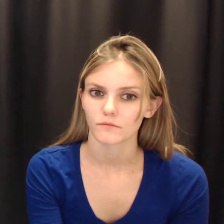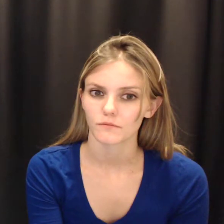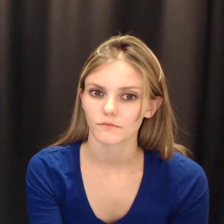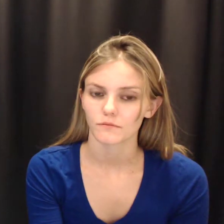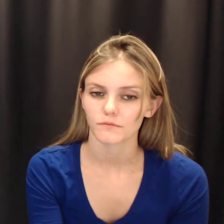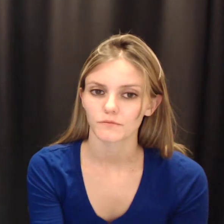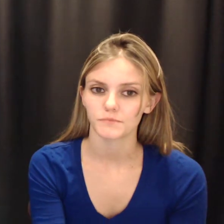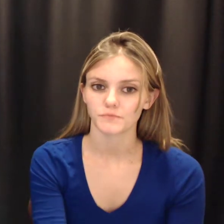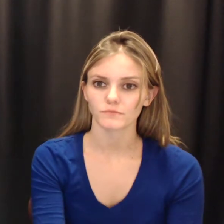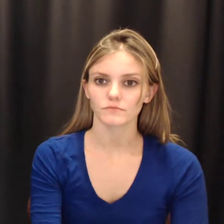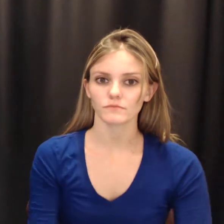noises?